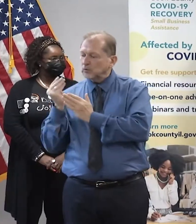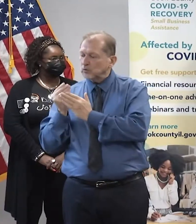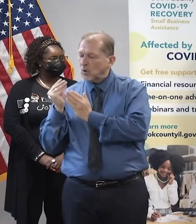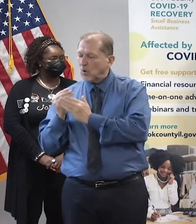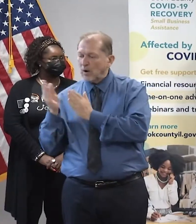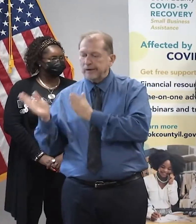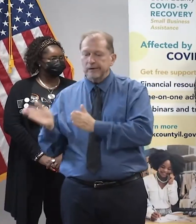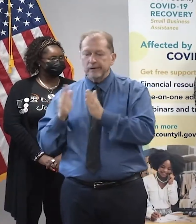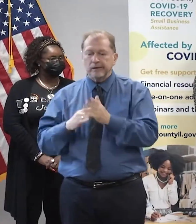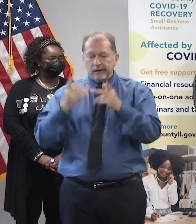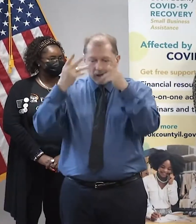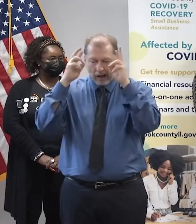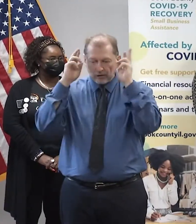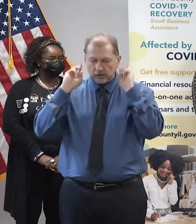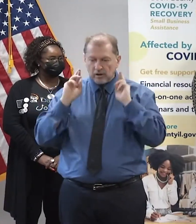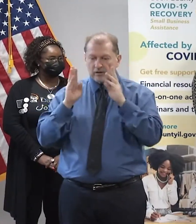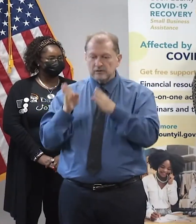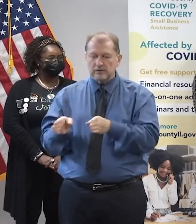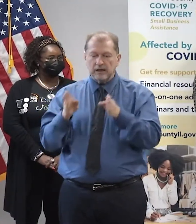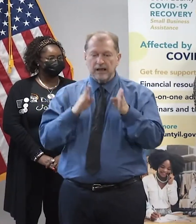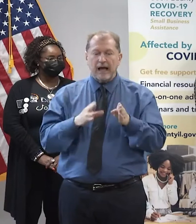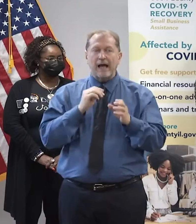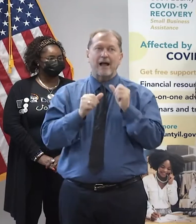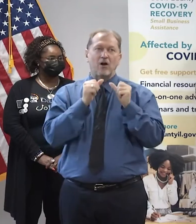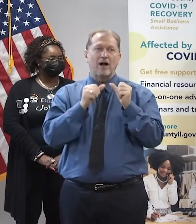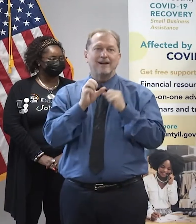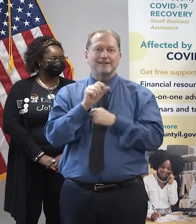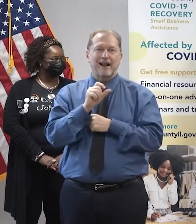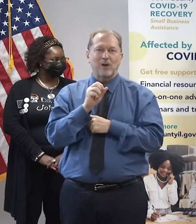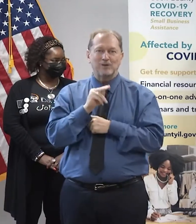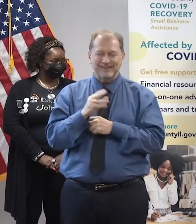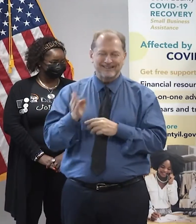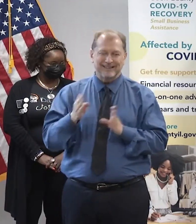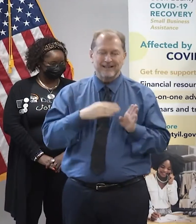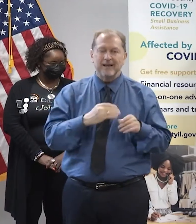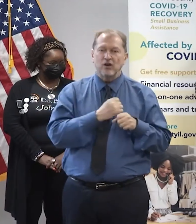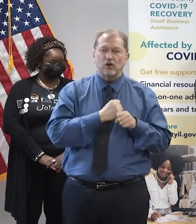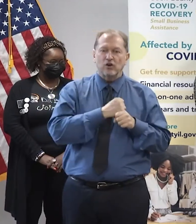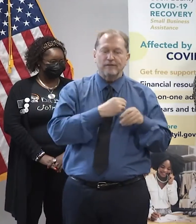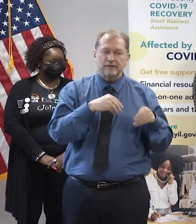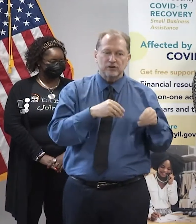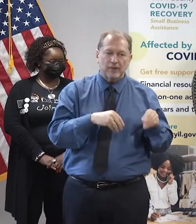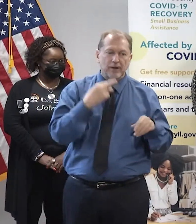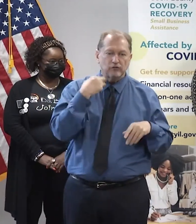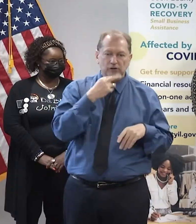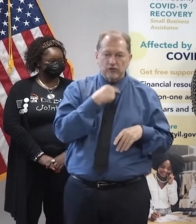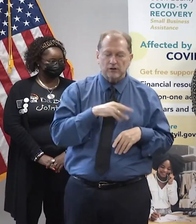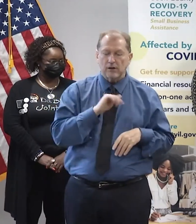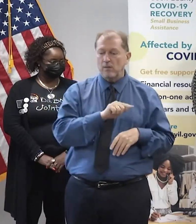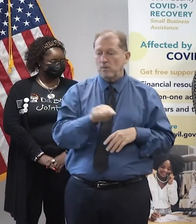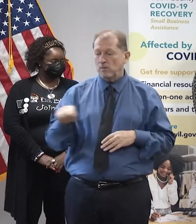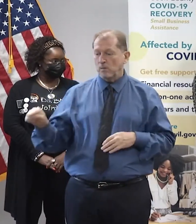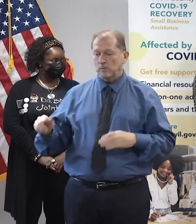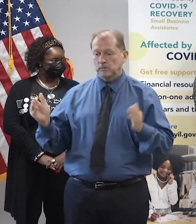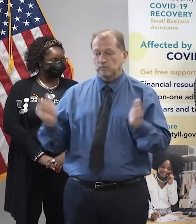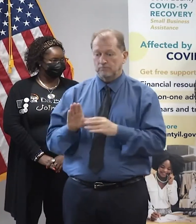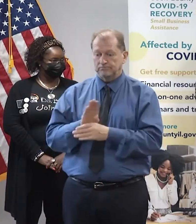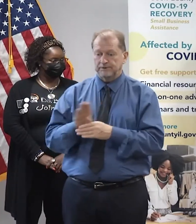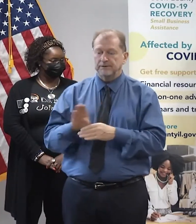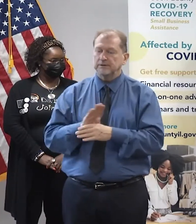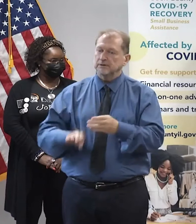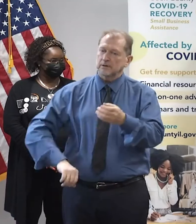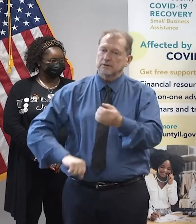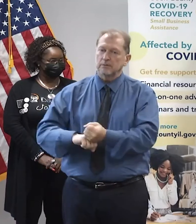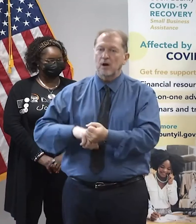to our salons and our saloons, coffee shops and restaurants. These small businesses are the backbone of our